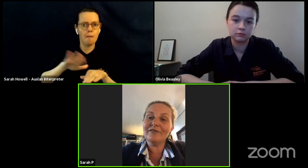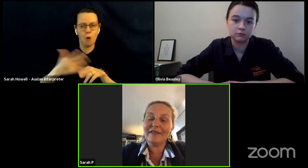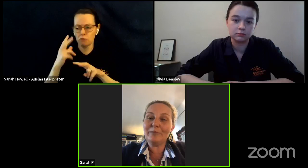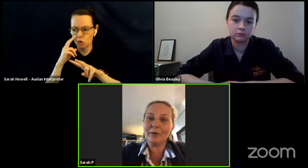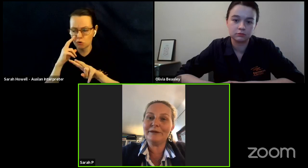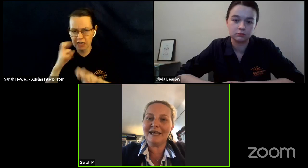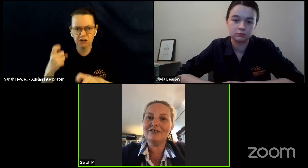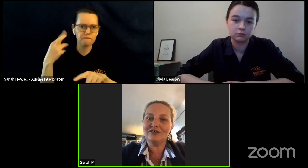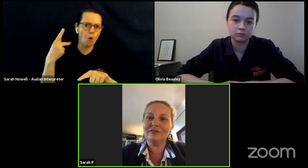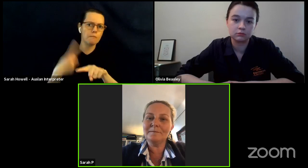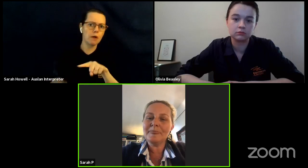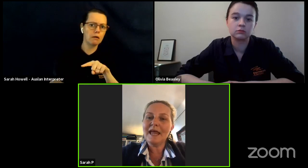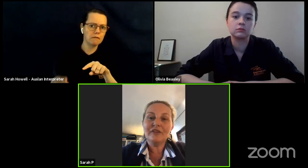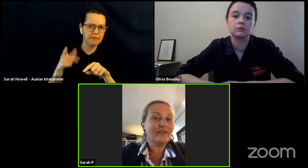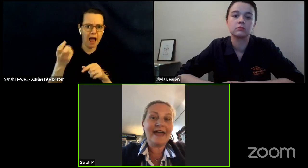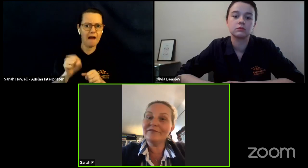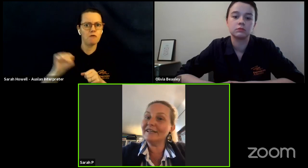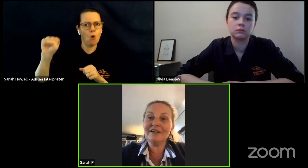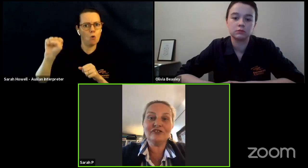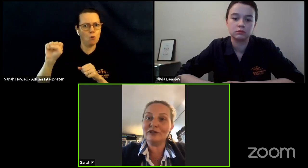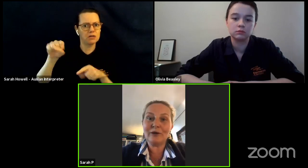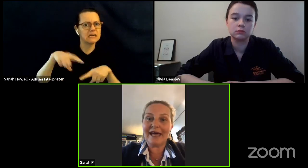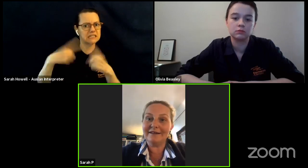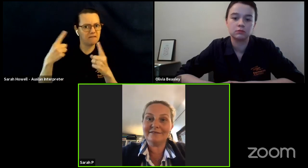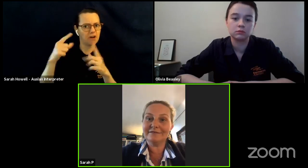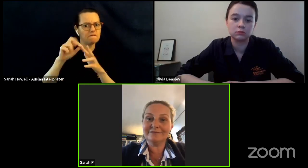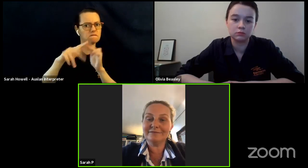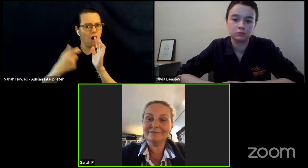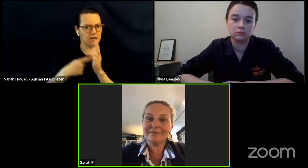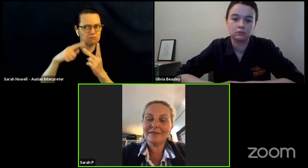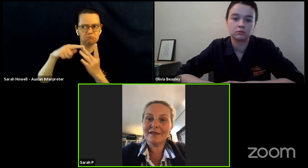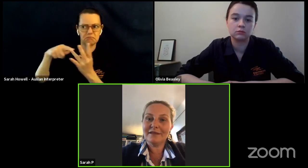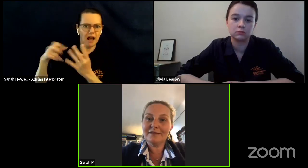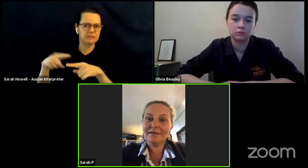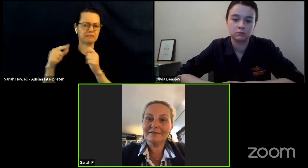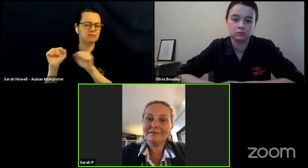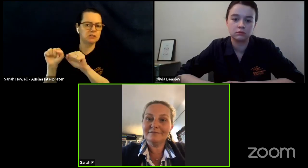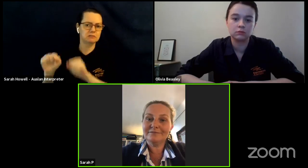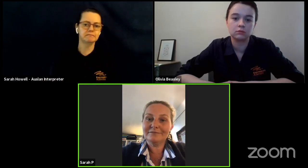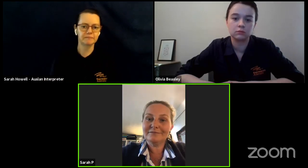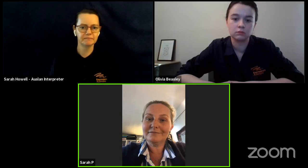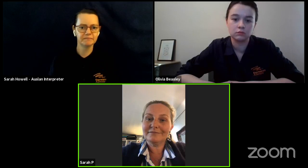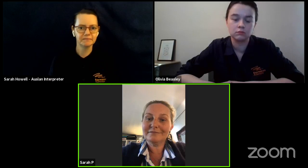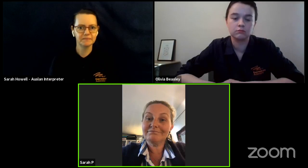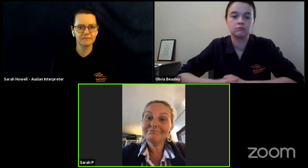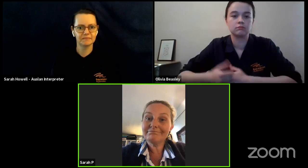to cover their population, so they haven't needed to look at it.